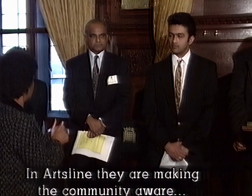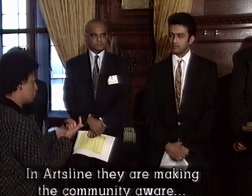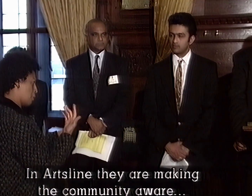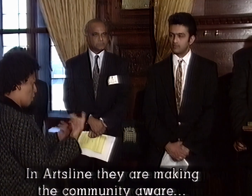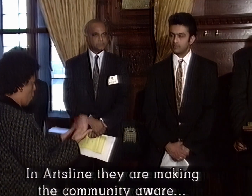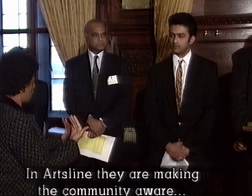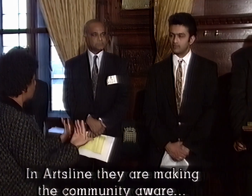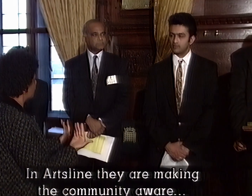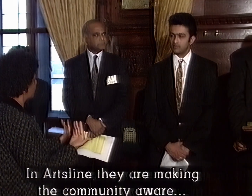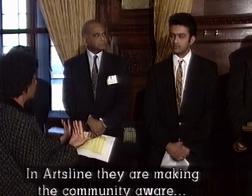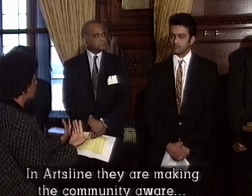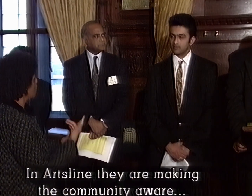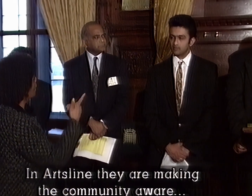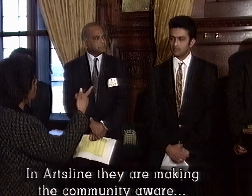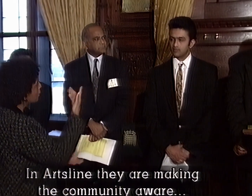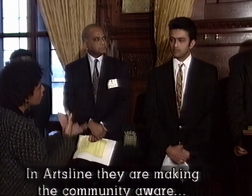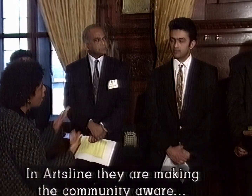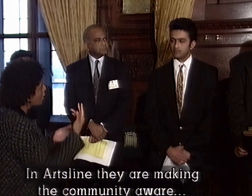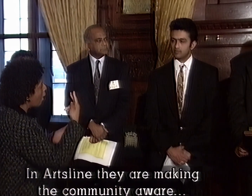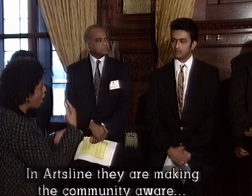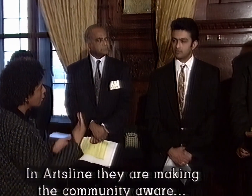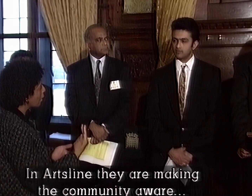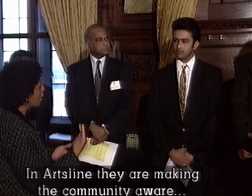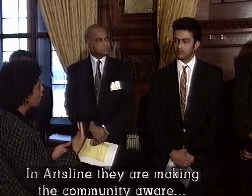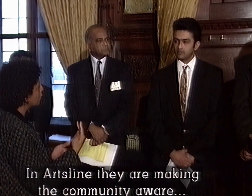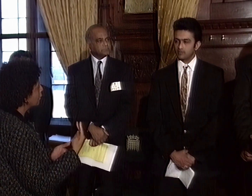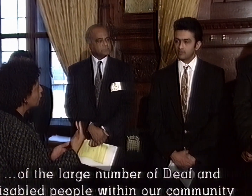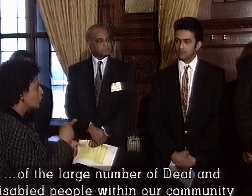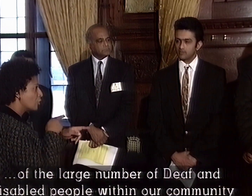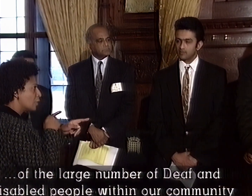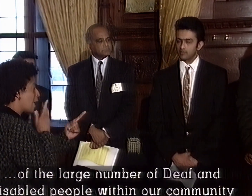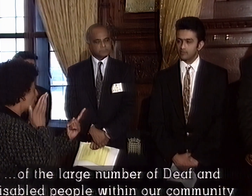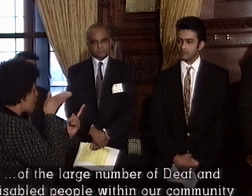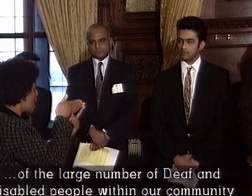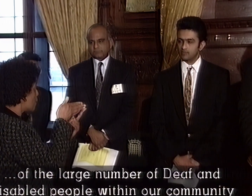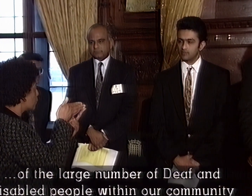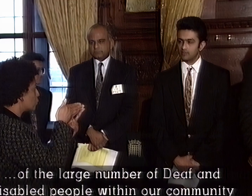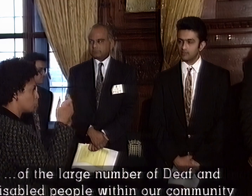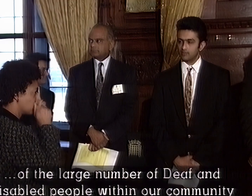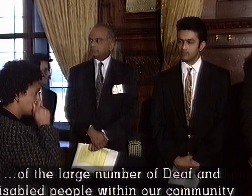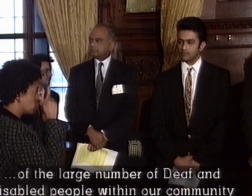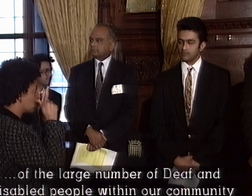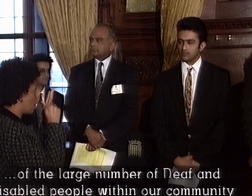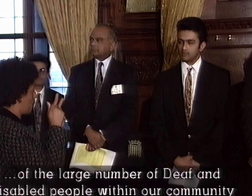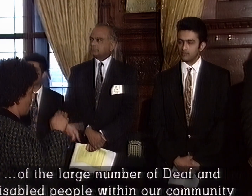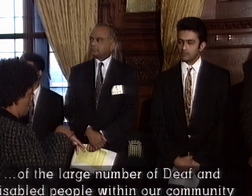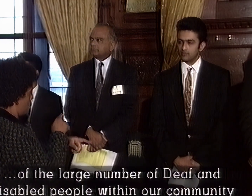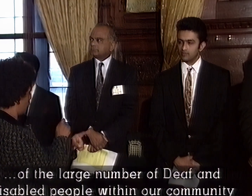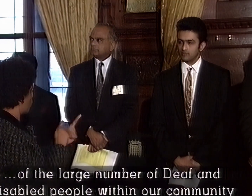doing in Artsline is that they are making the community aware of the large number of deaf people and